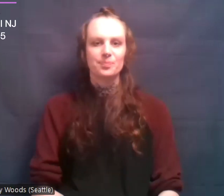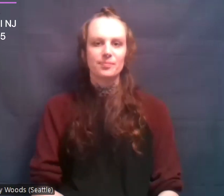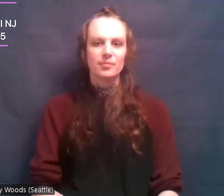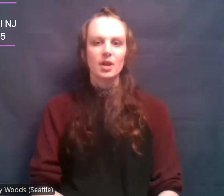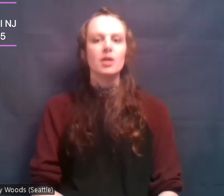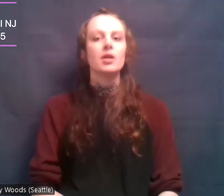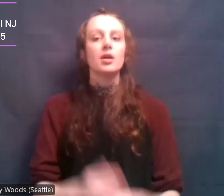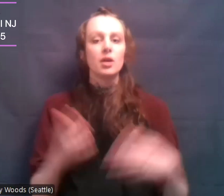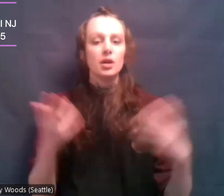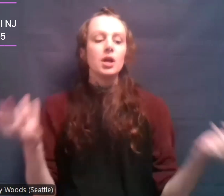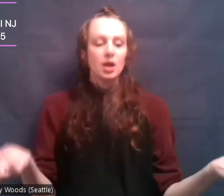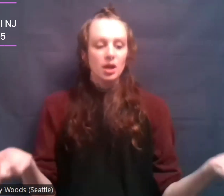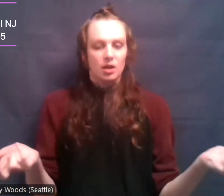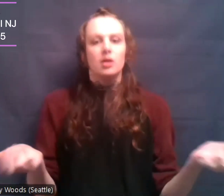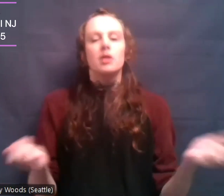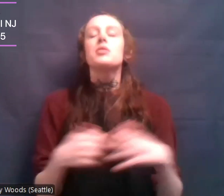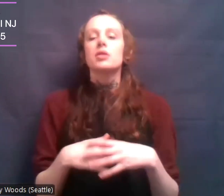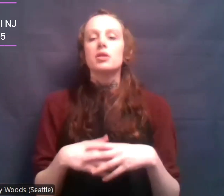Yeah, so what was